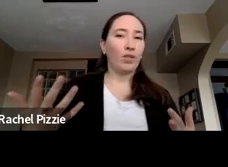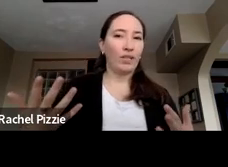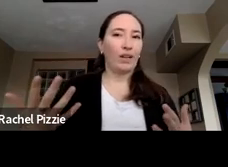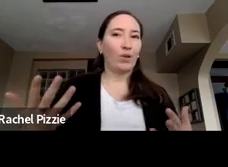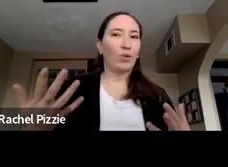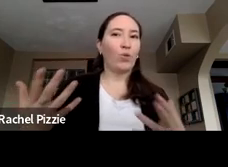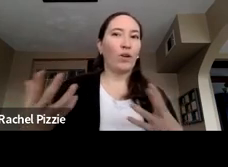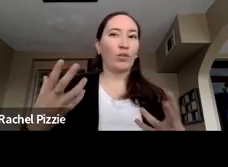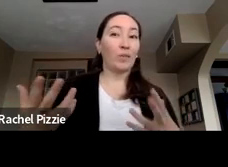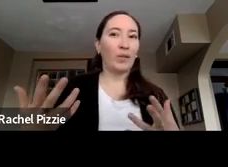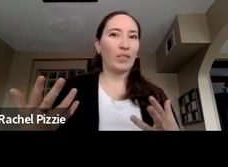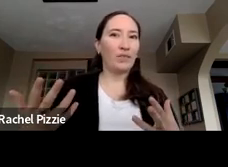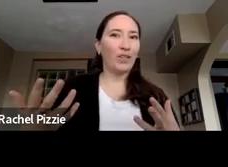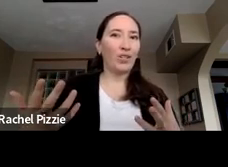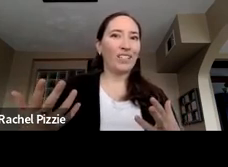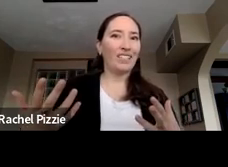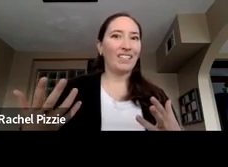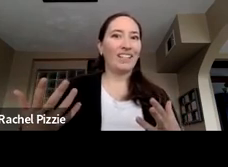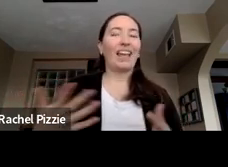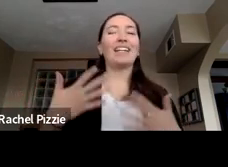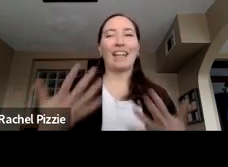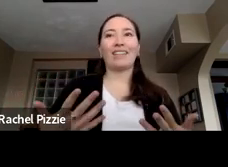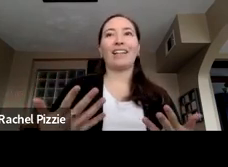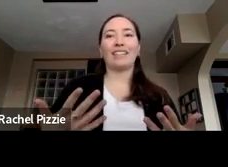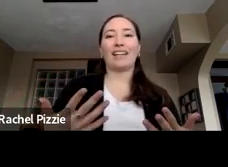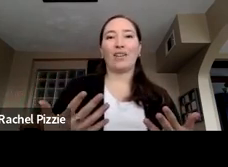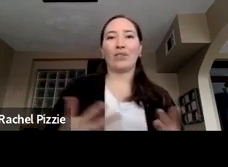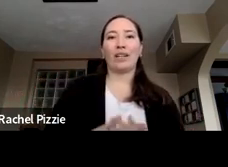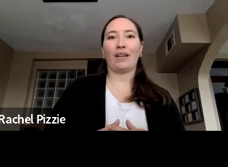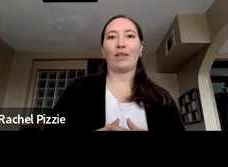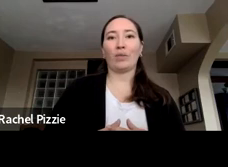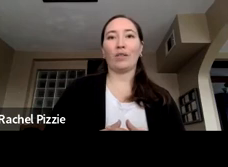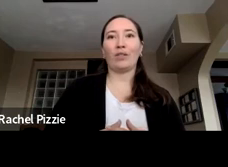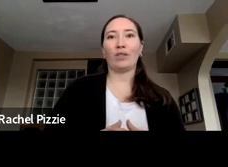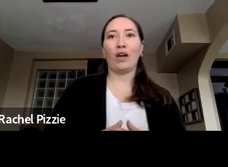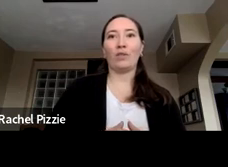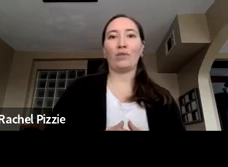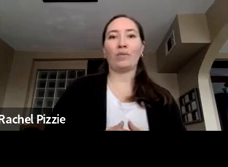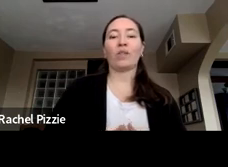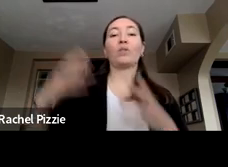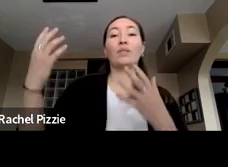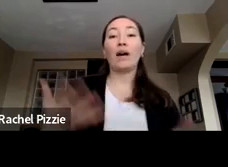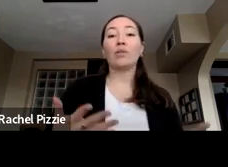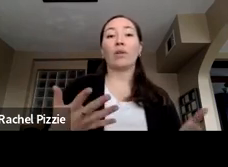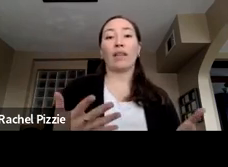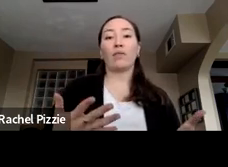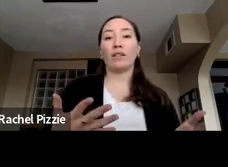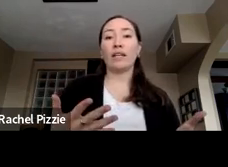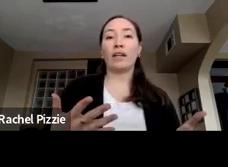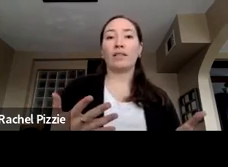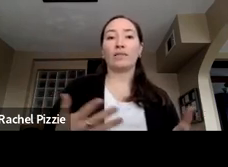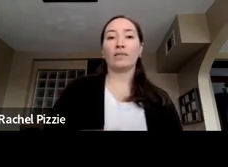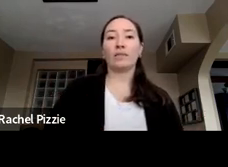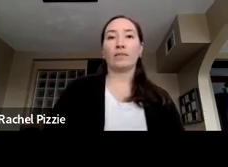not using Qualtrics built-in functions and analyzing and understanding the responses yourself. So downloading that